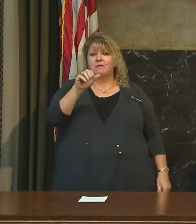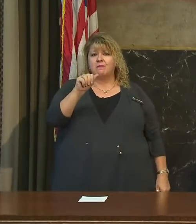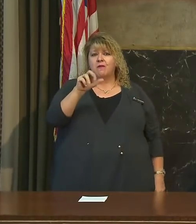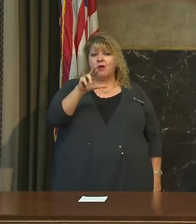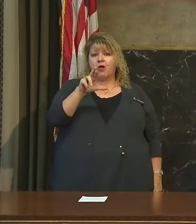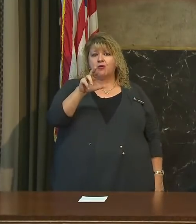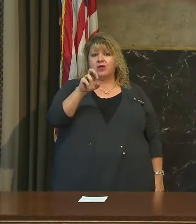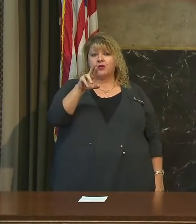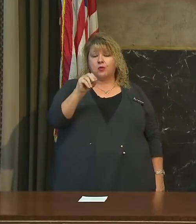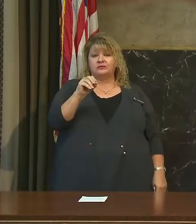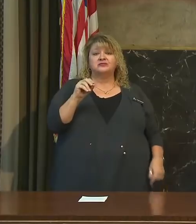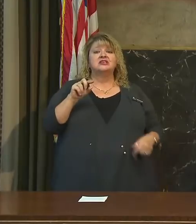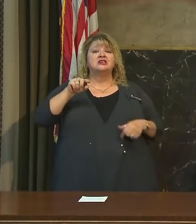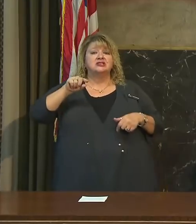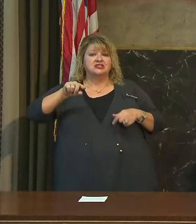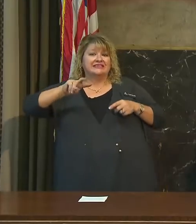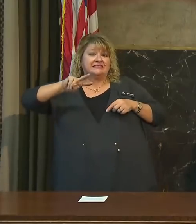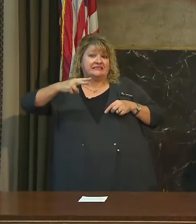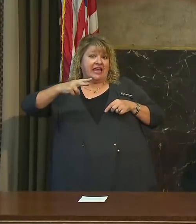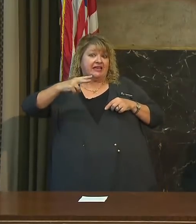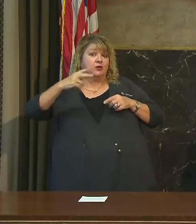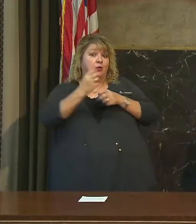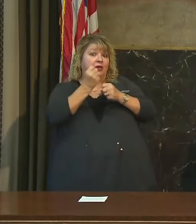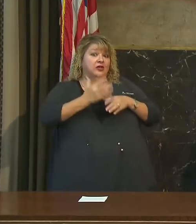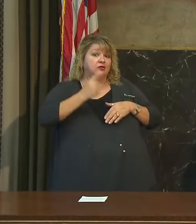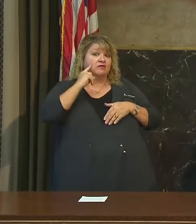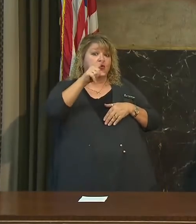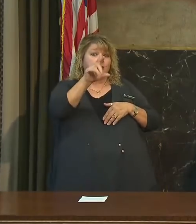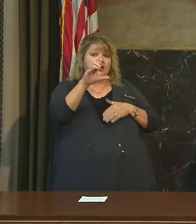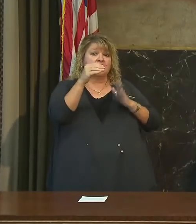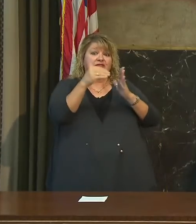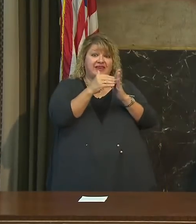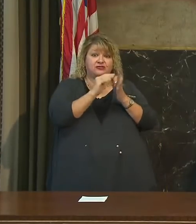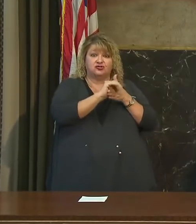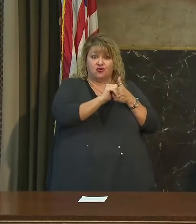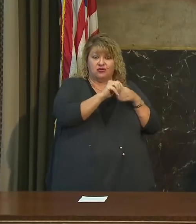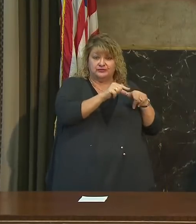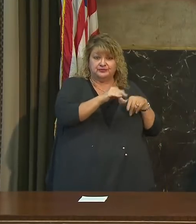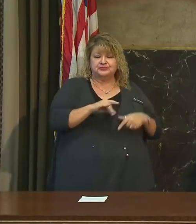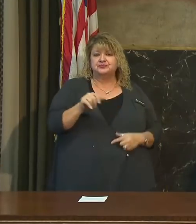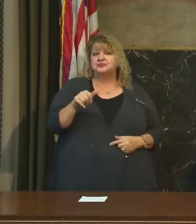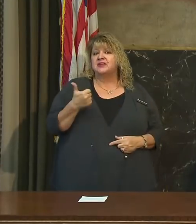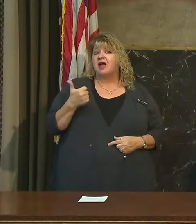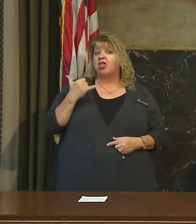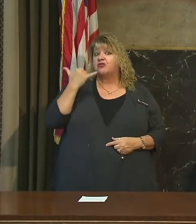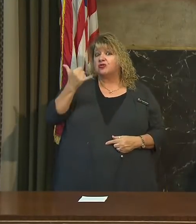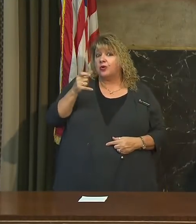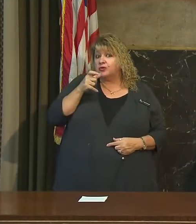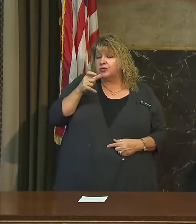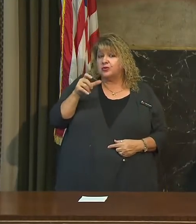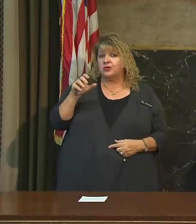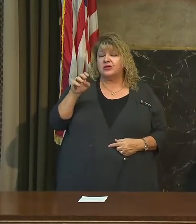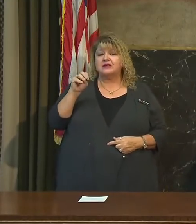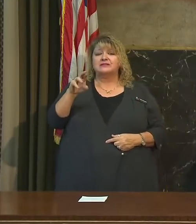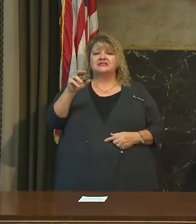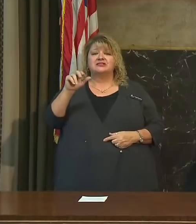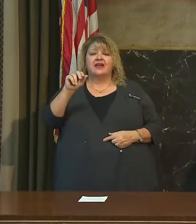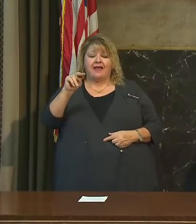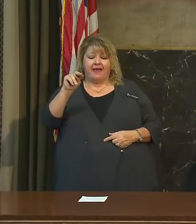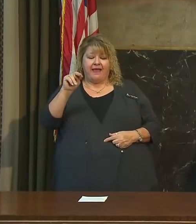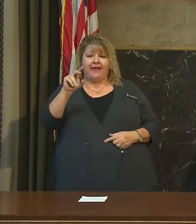the second $100,000 cash prize. Also was able to call Mr. Andrew Homan,